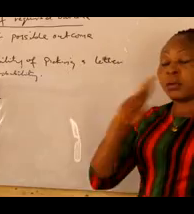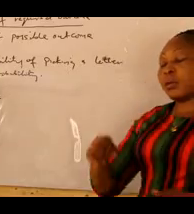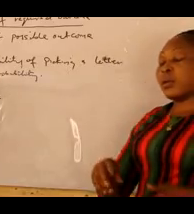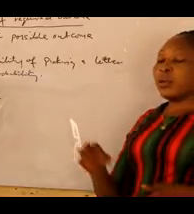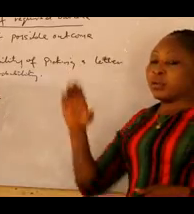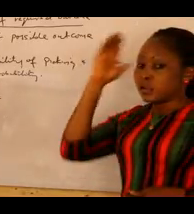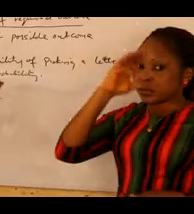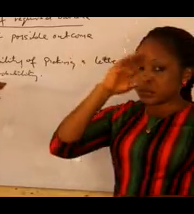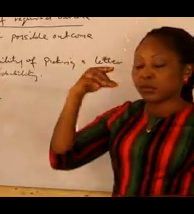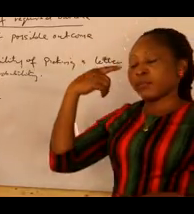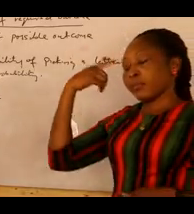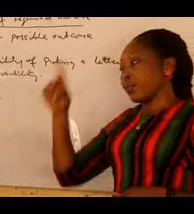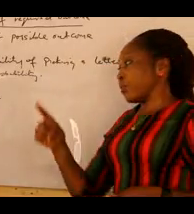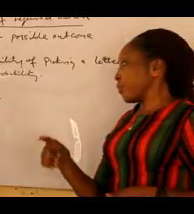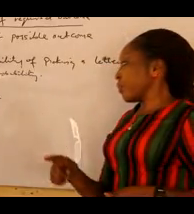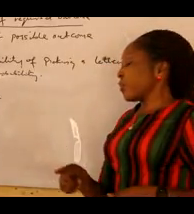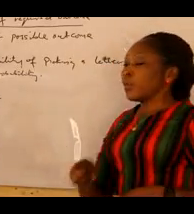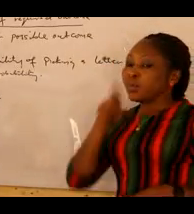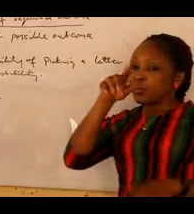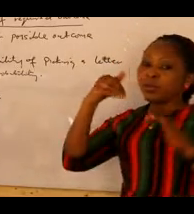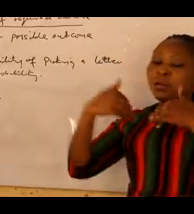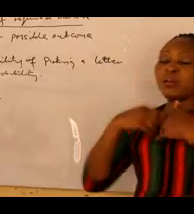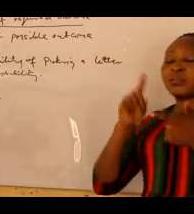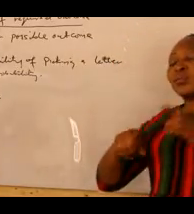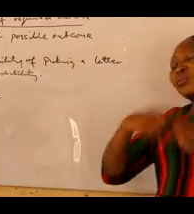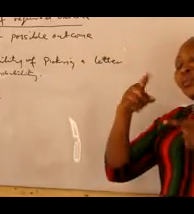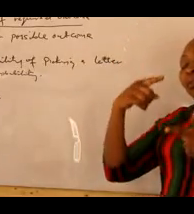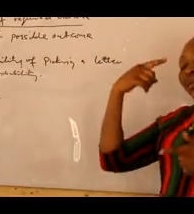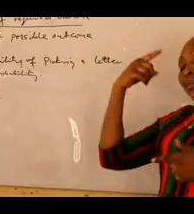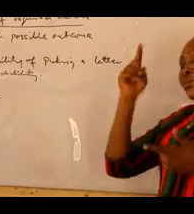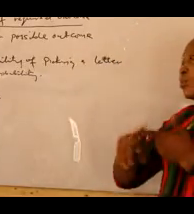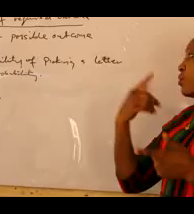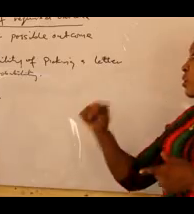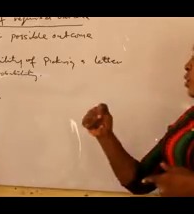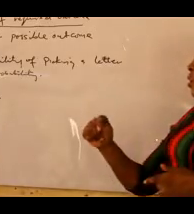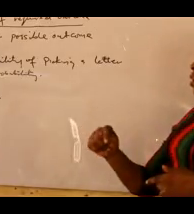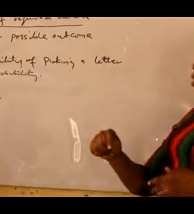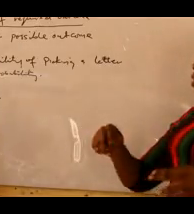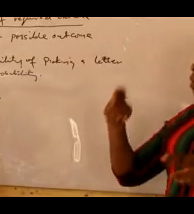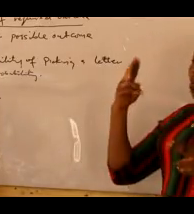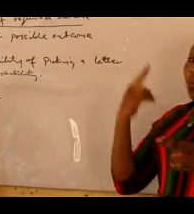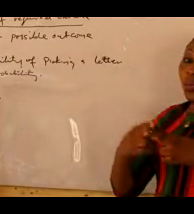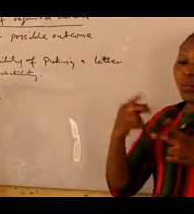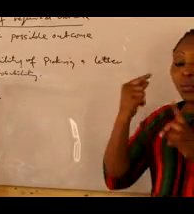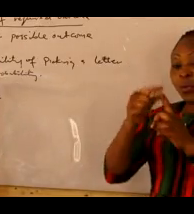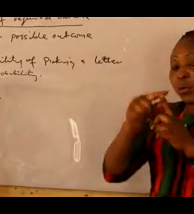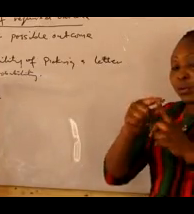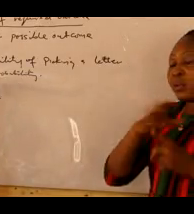to go to the word probability and know how many letters are there. If you count with me, you